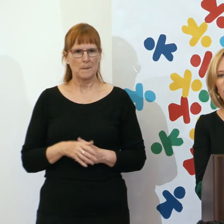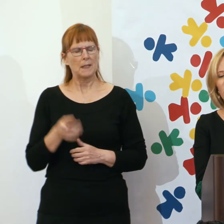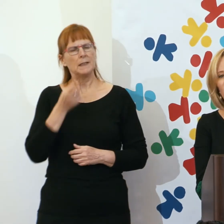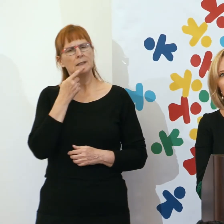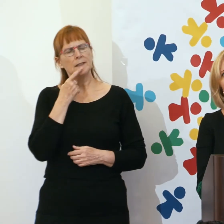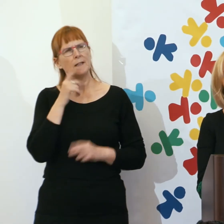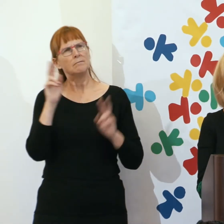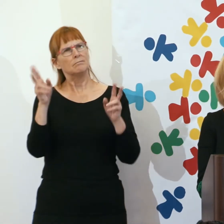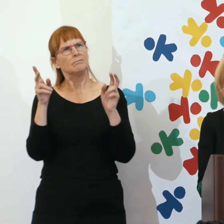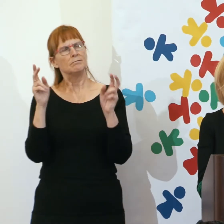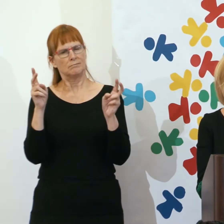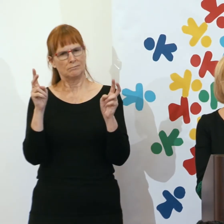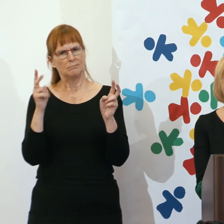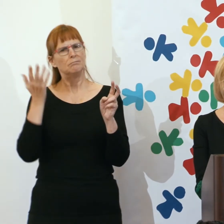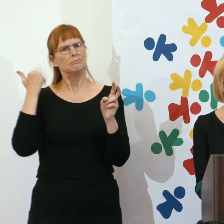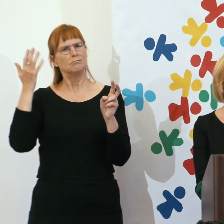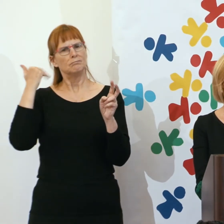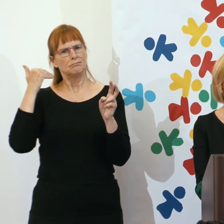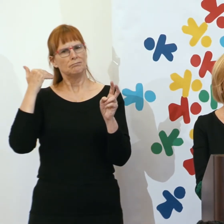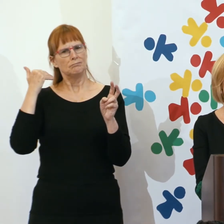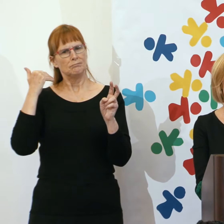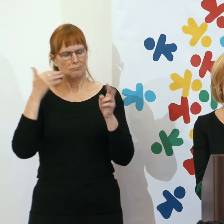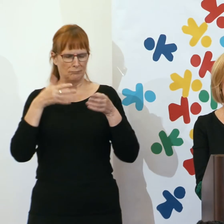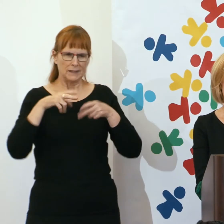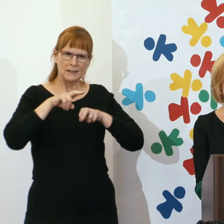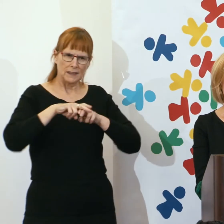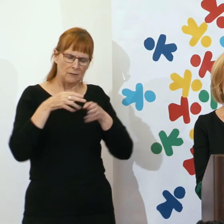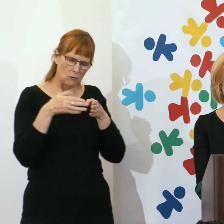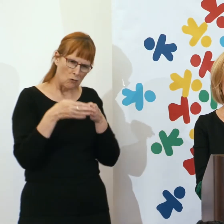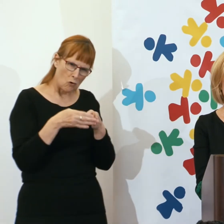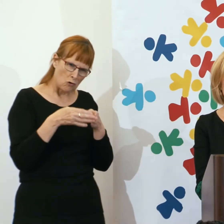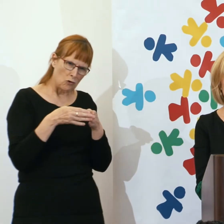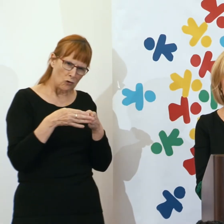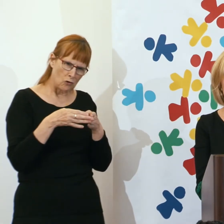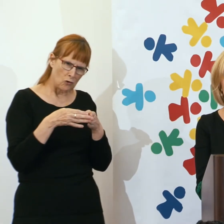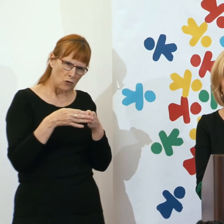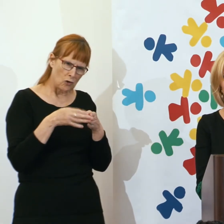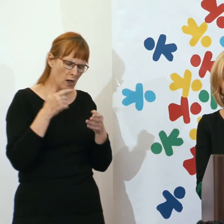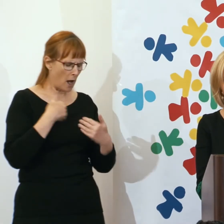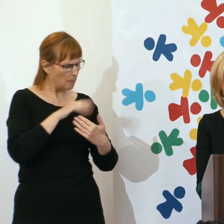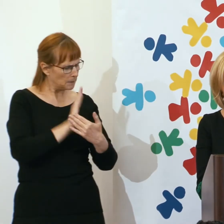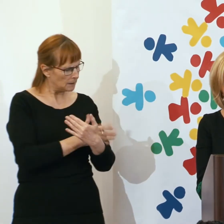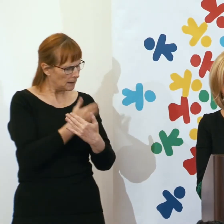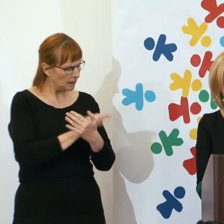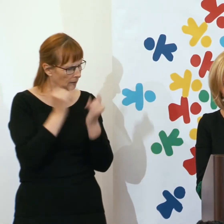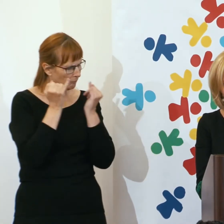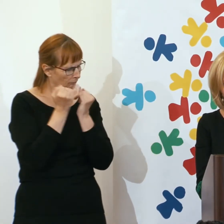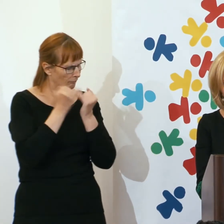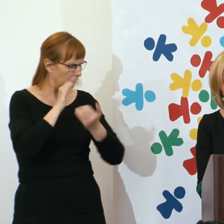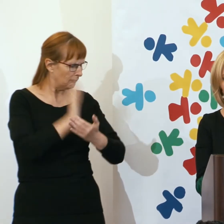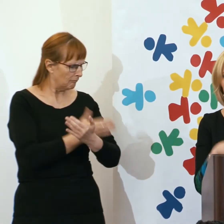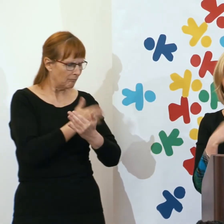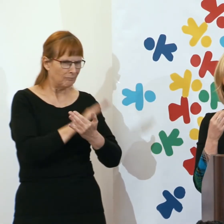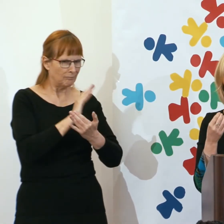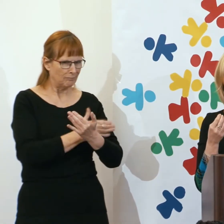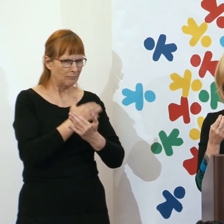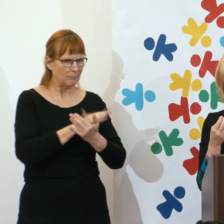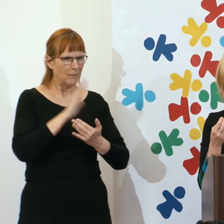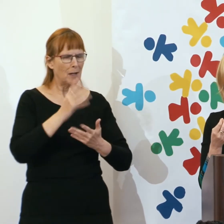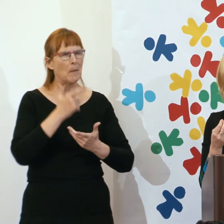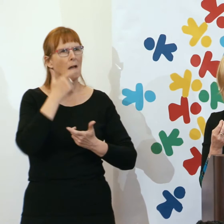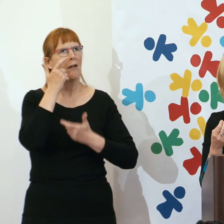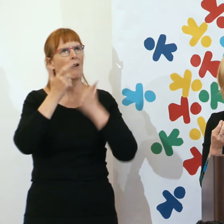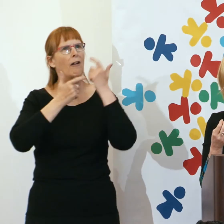singing all alone in a corner, and the melody caught your ear." And those